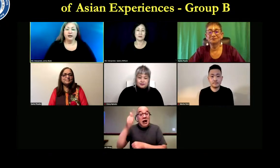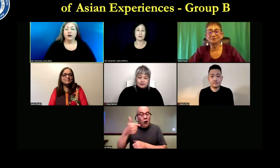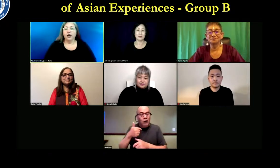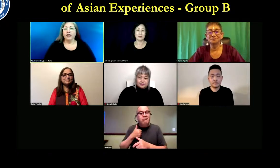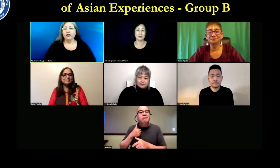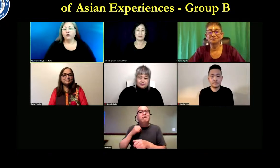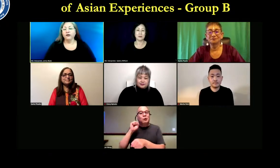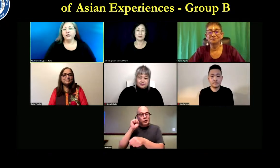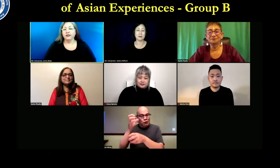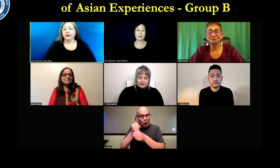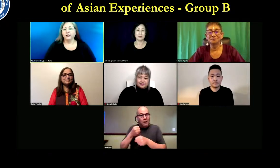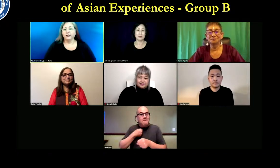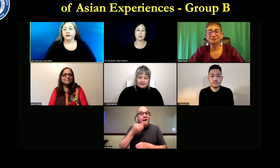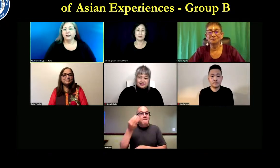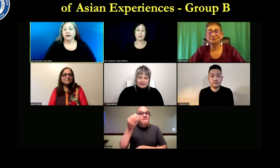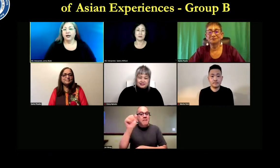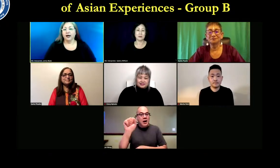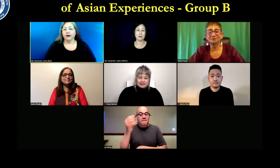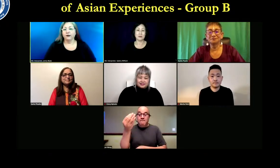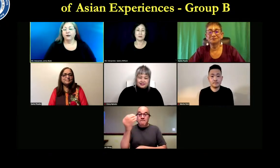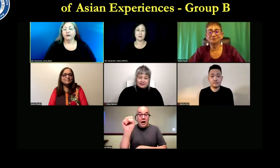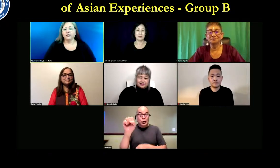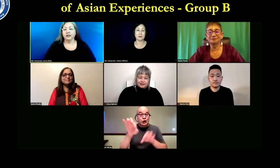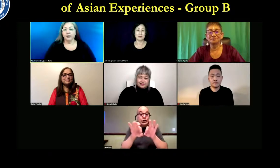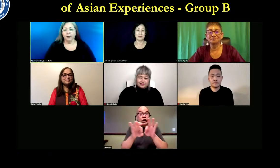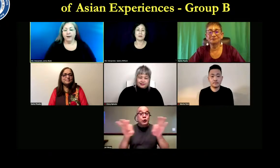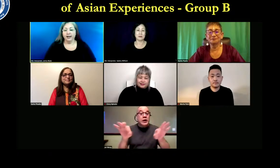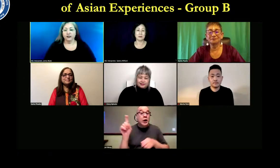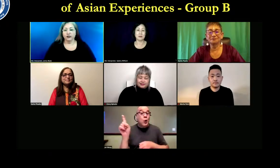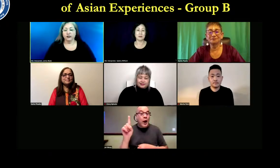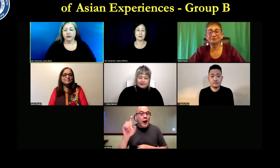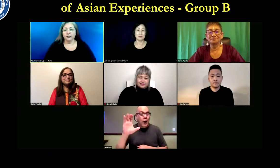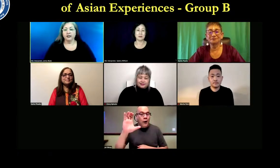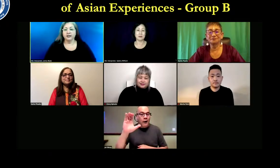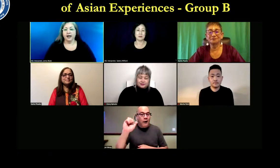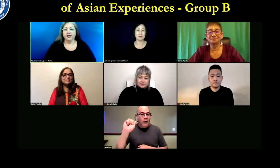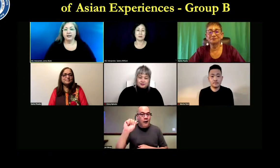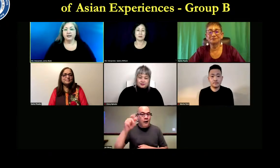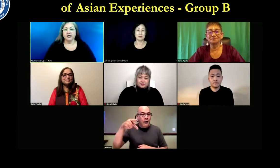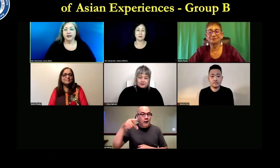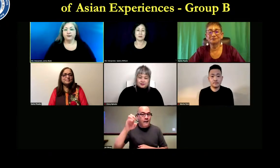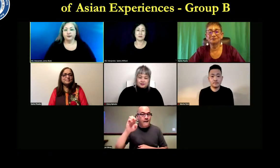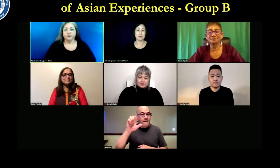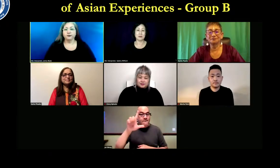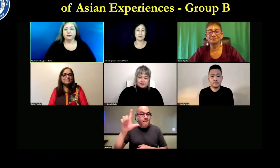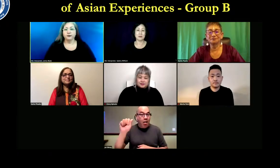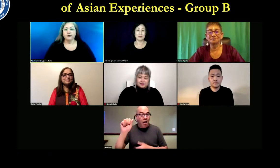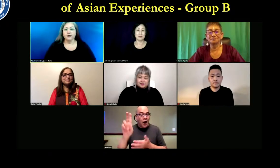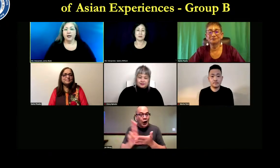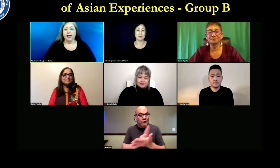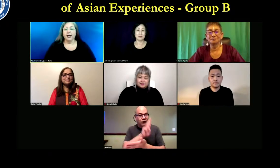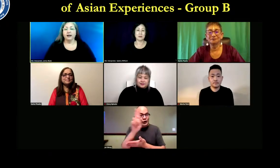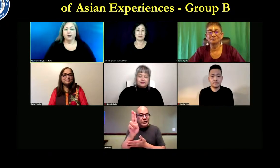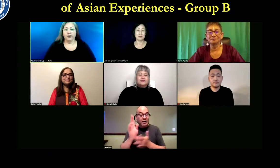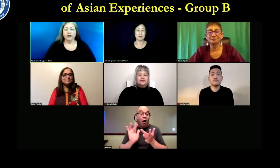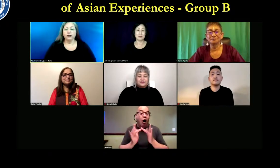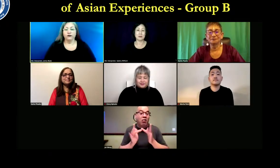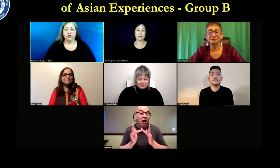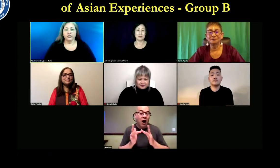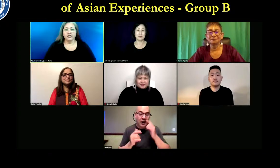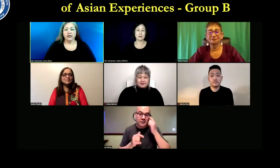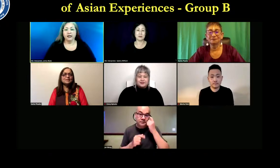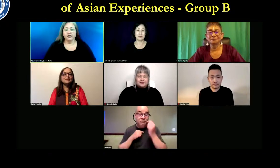me. And then over the years, I did get my master's in science at